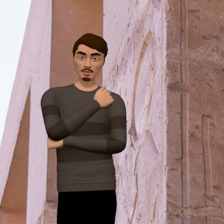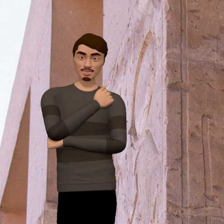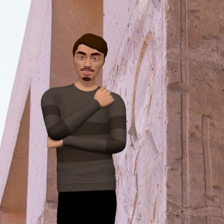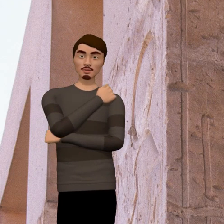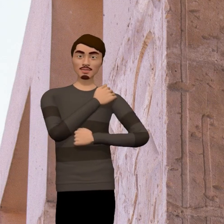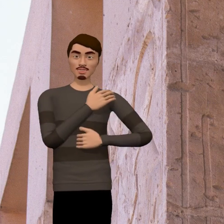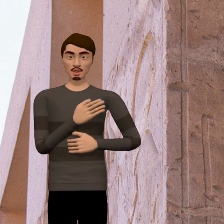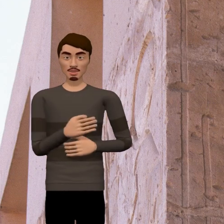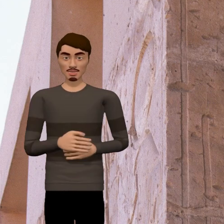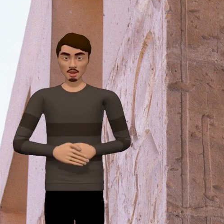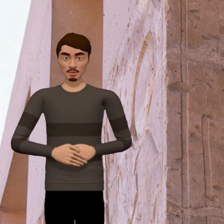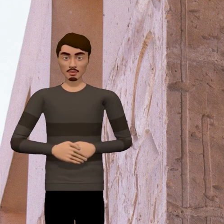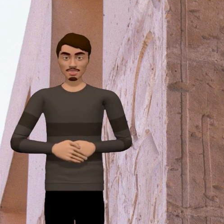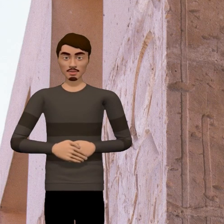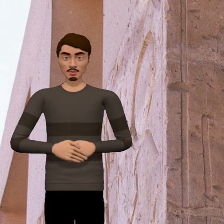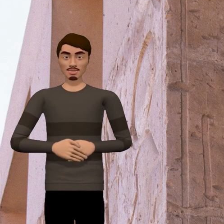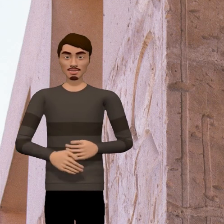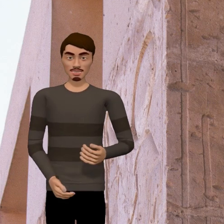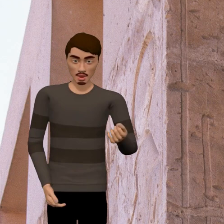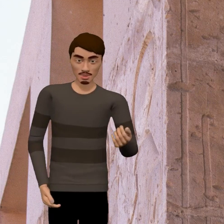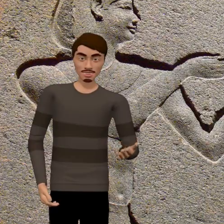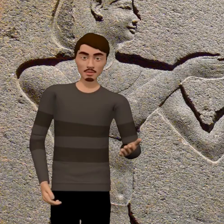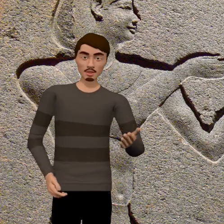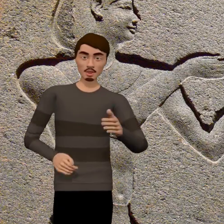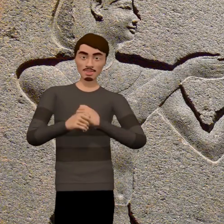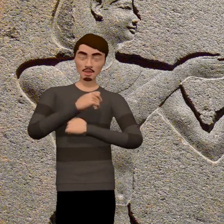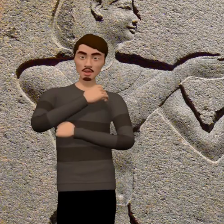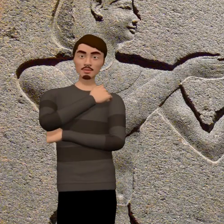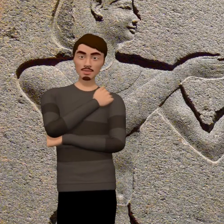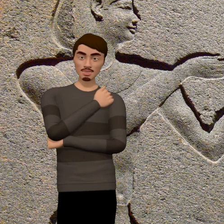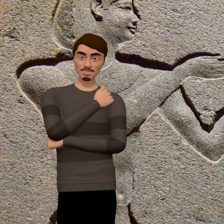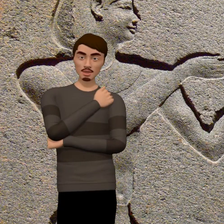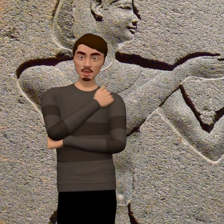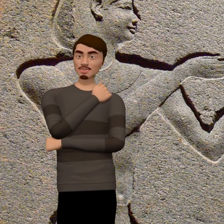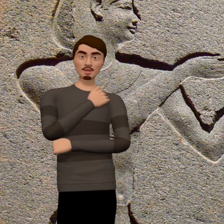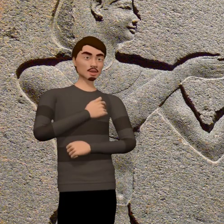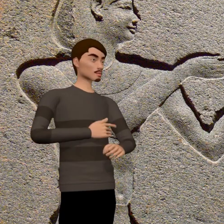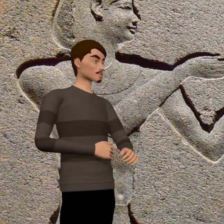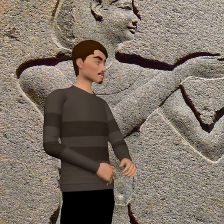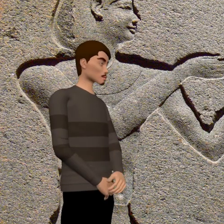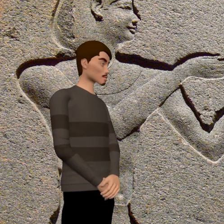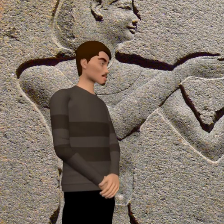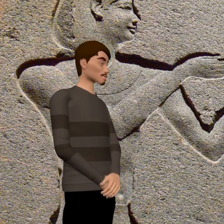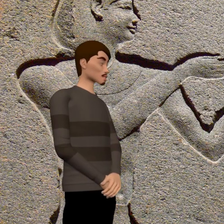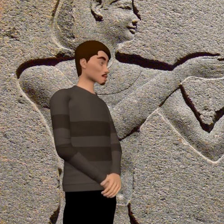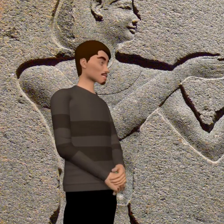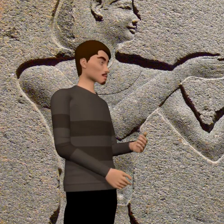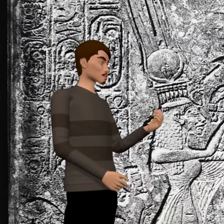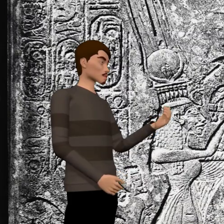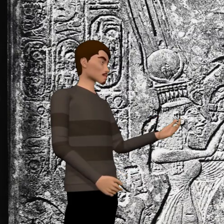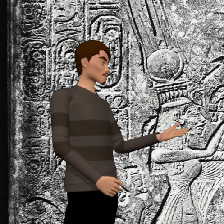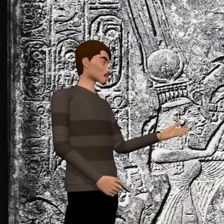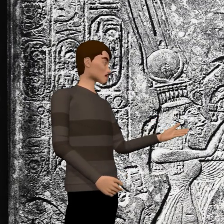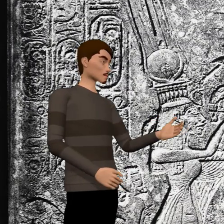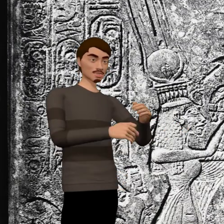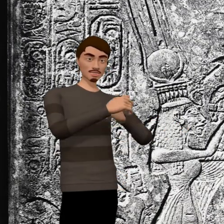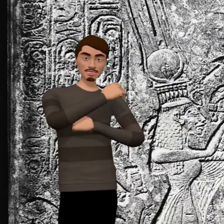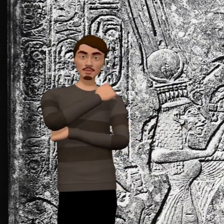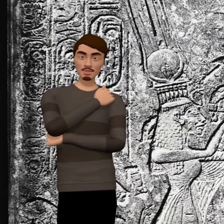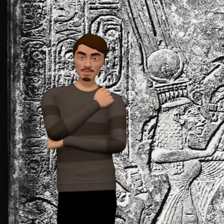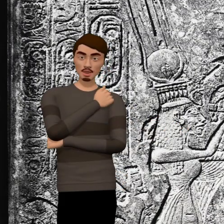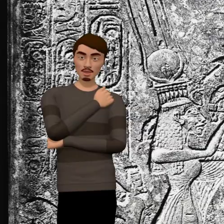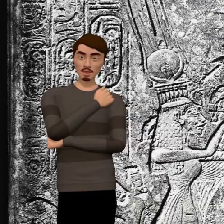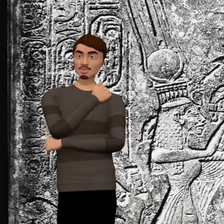we must say that that purpose was achieved. The ritual was extremely complex and,